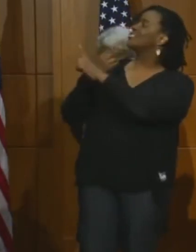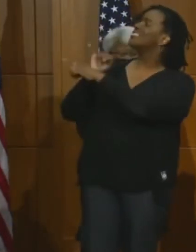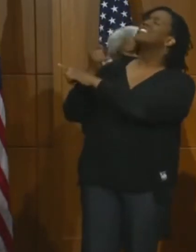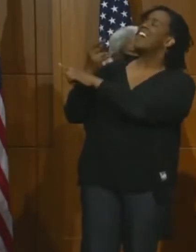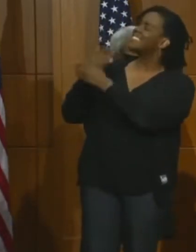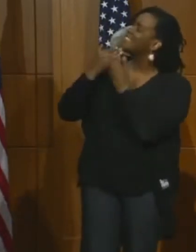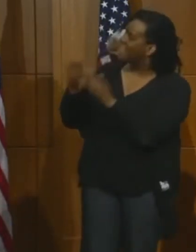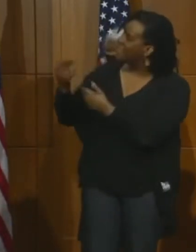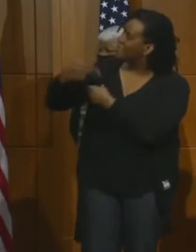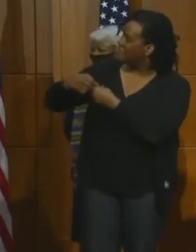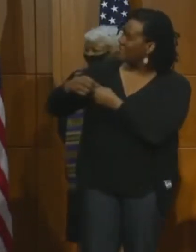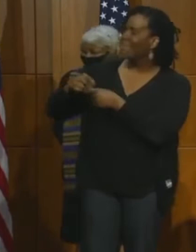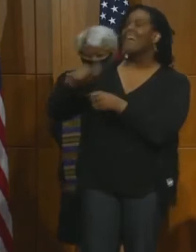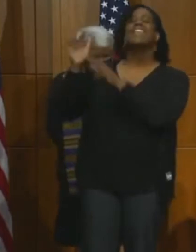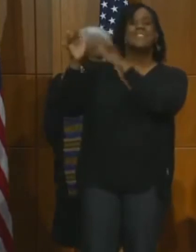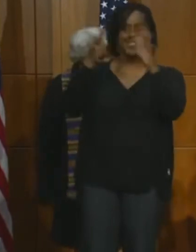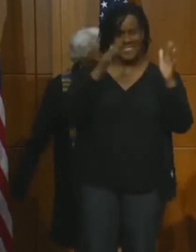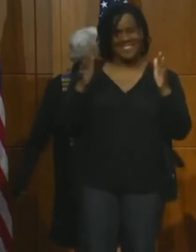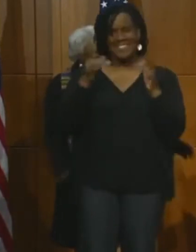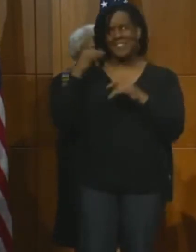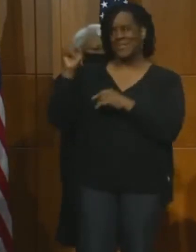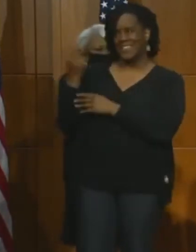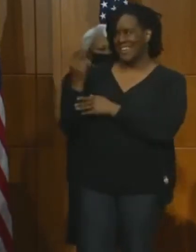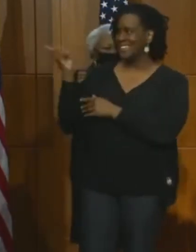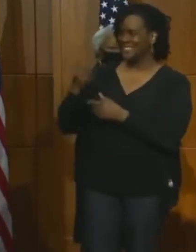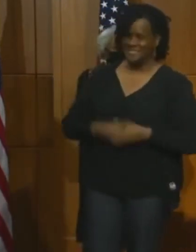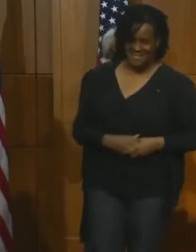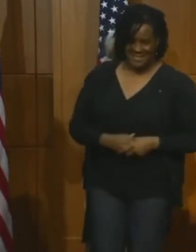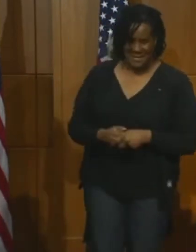thank you for being with us. Another round of applause for Josh.